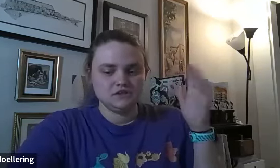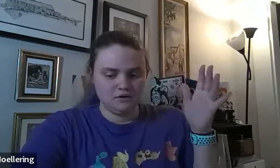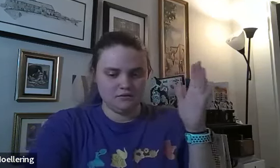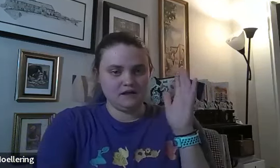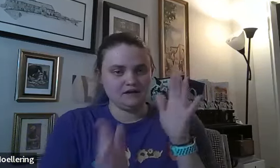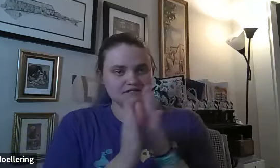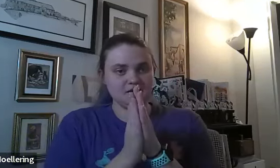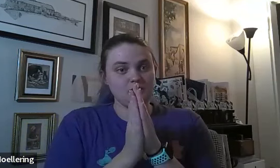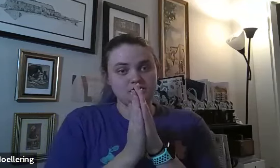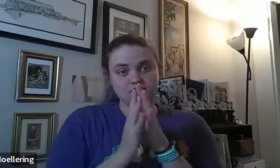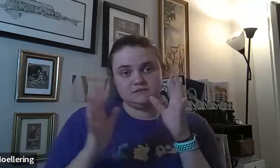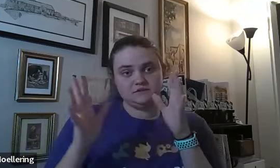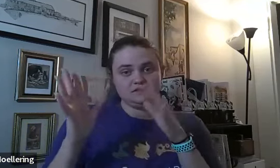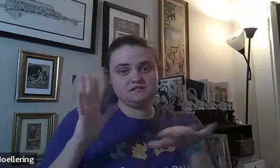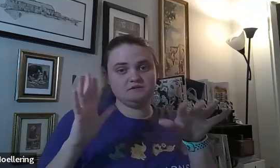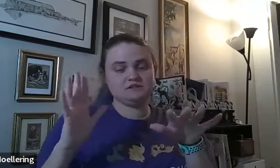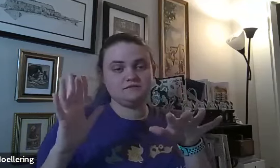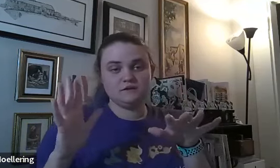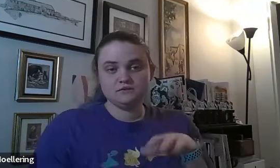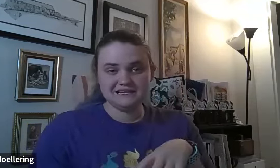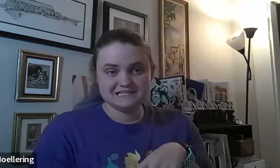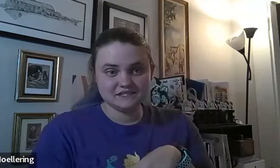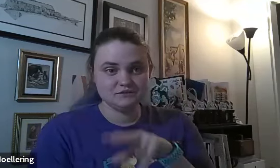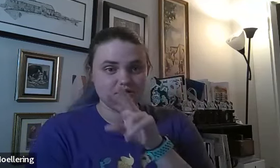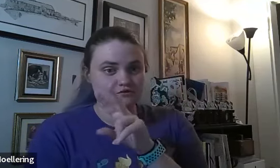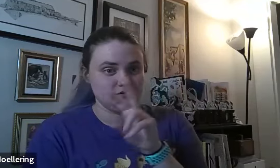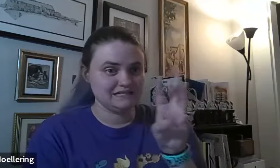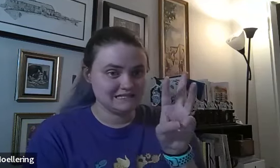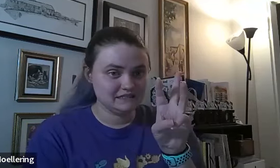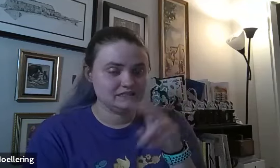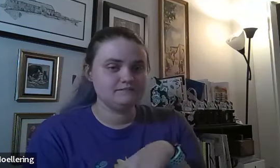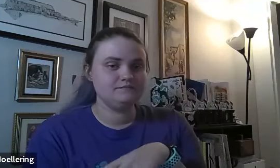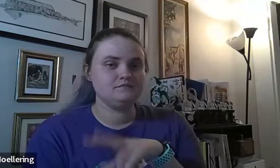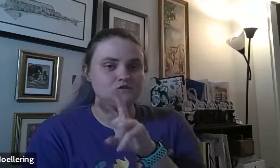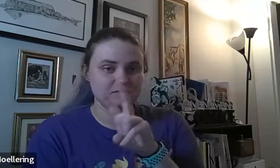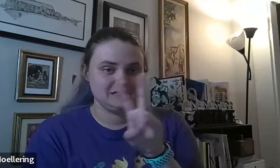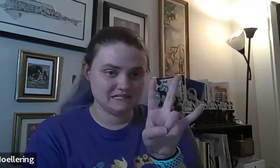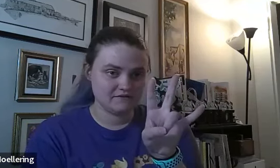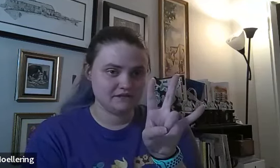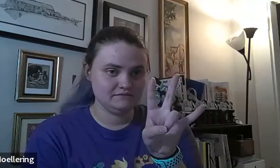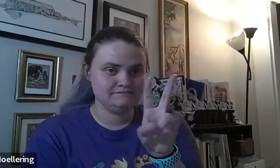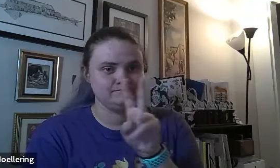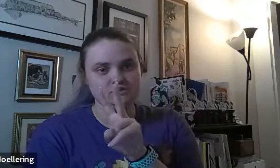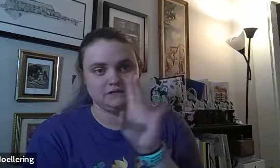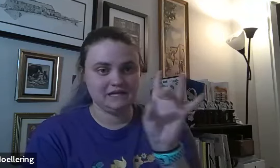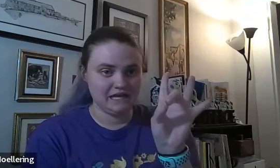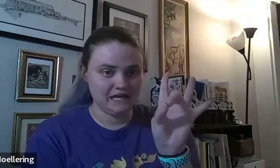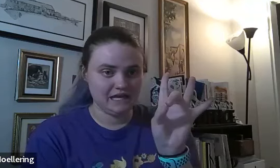So like I was saying, what you typically do is, so for like 26, you would go 26, 27,